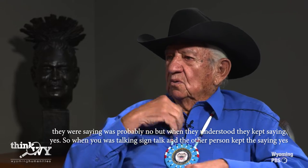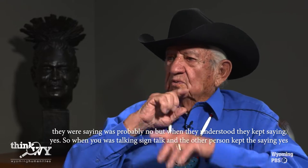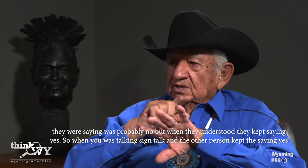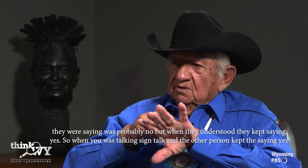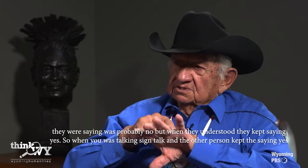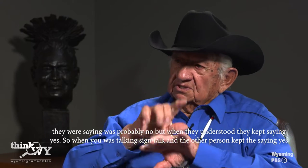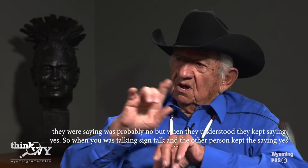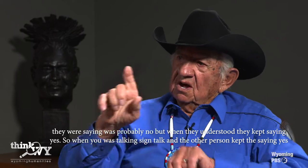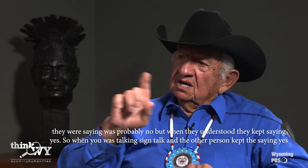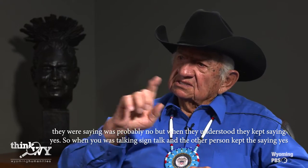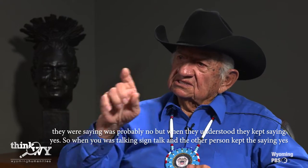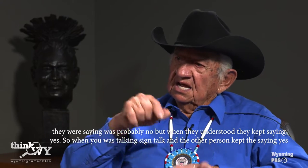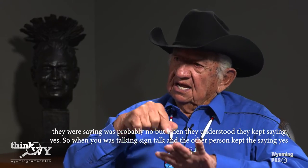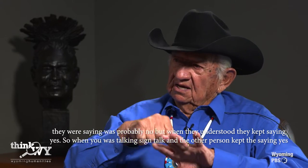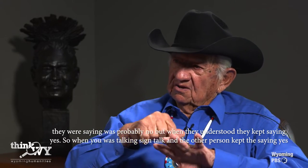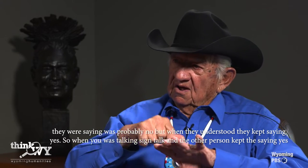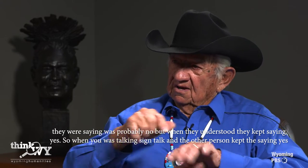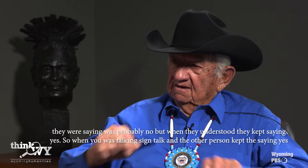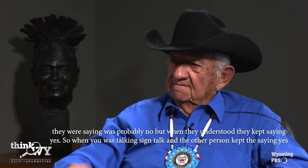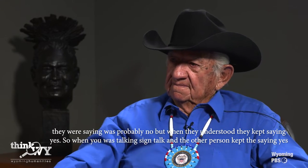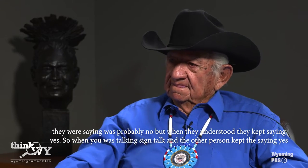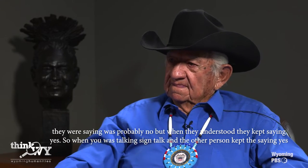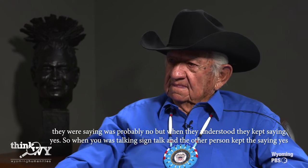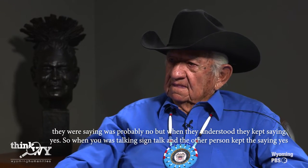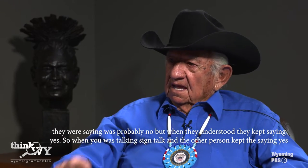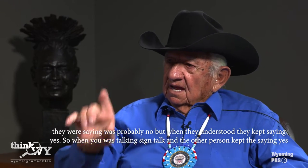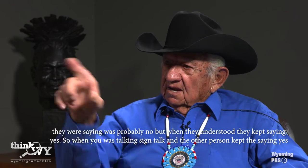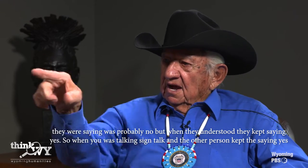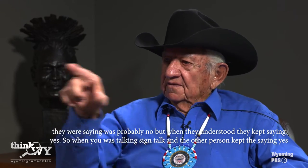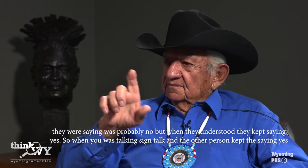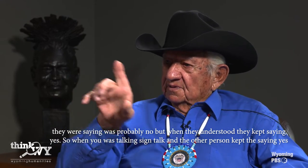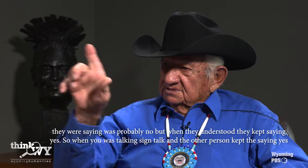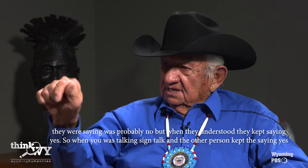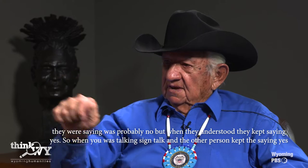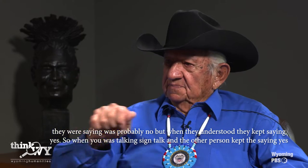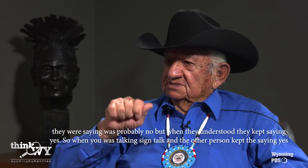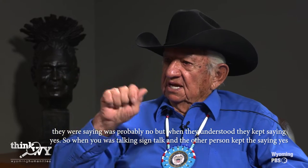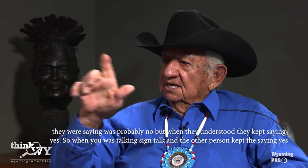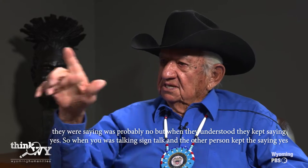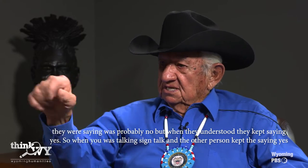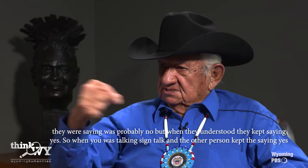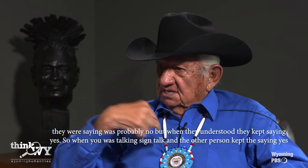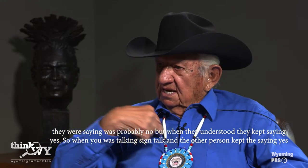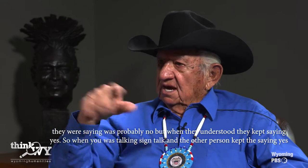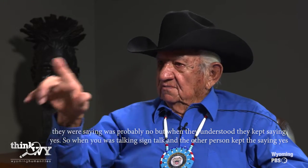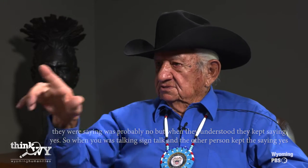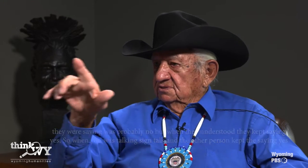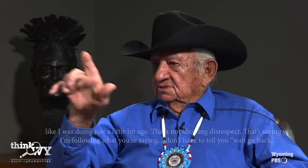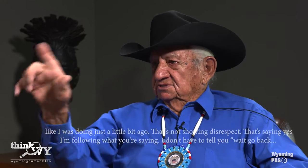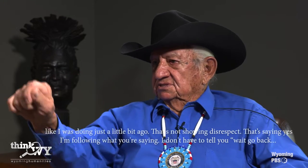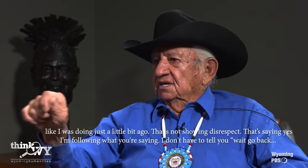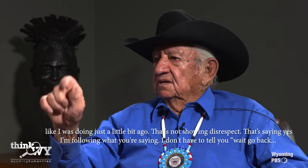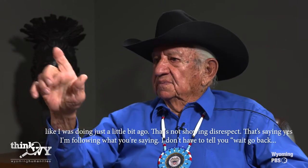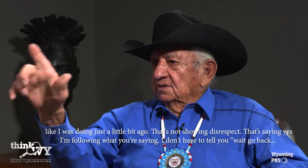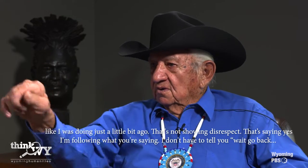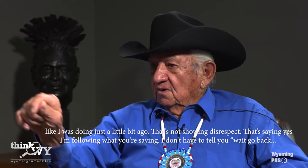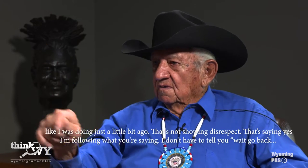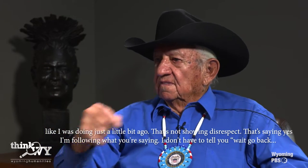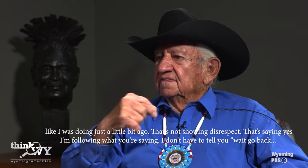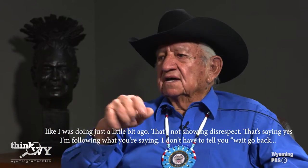when you was talking sign talk, and the other person kept us saying yes, like I was doing just a little bit ago, that's